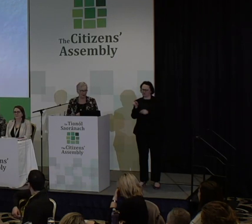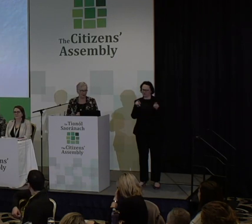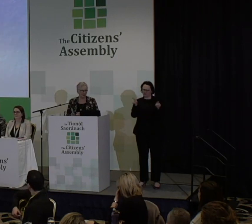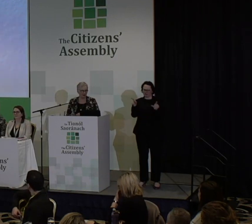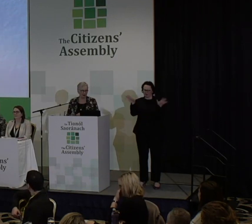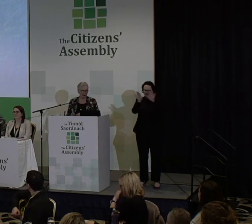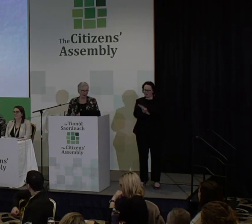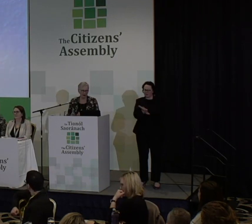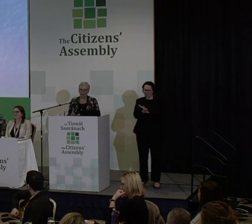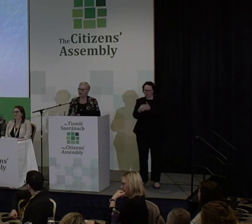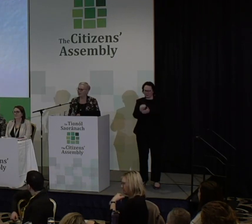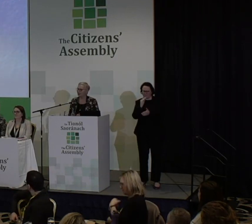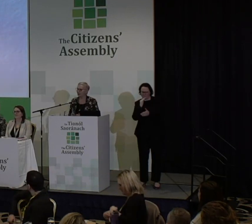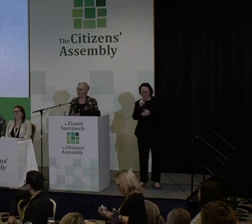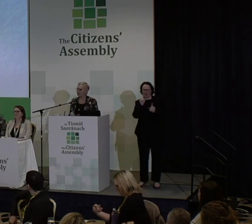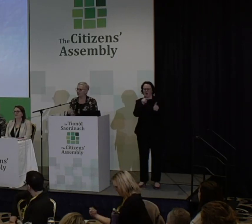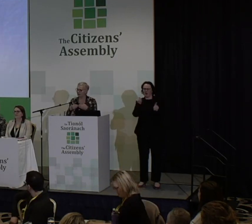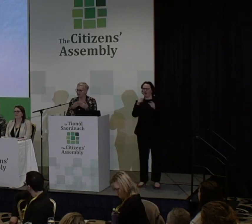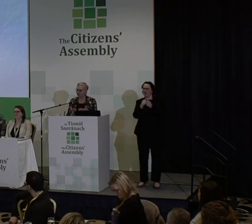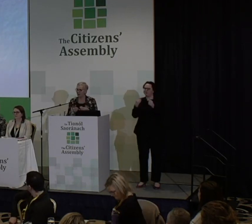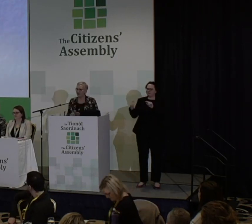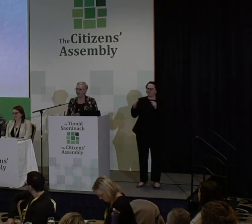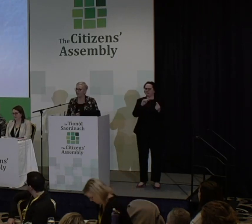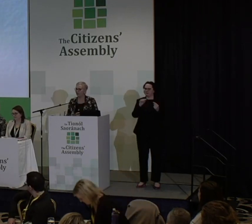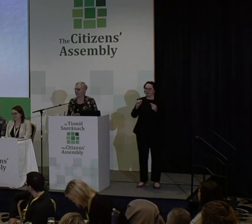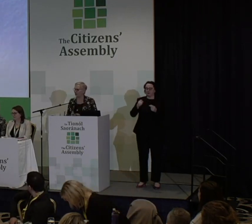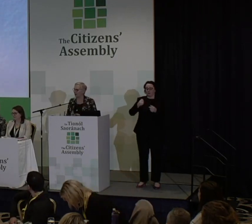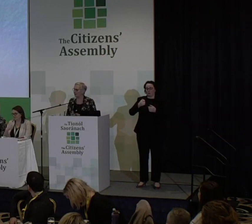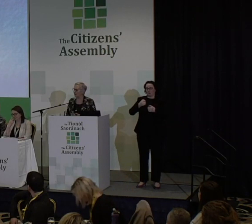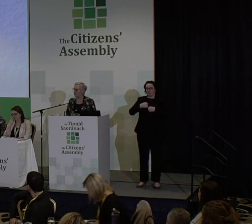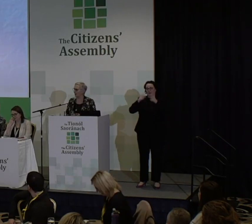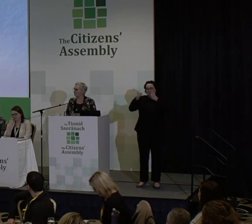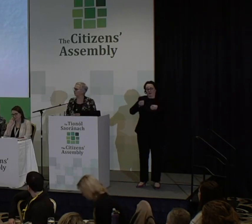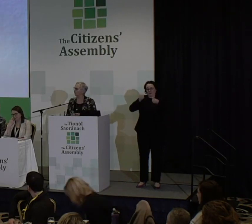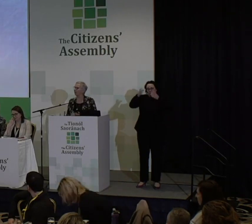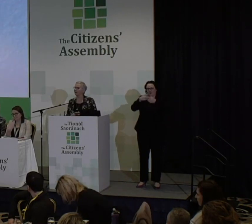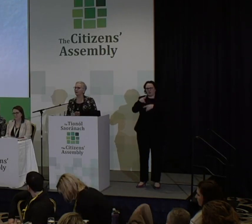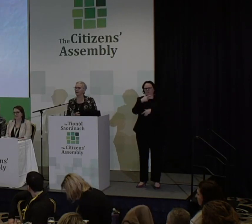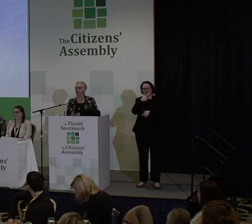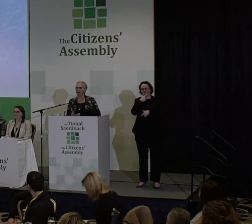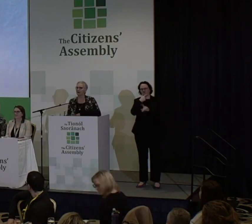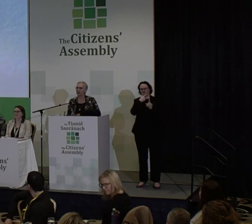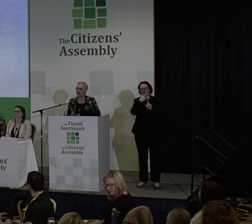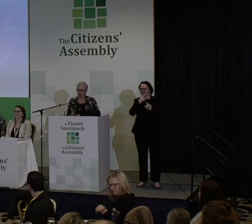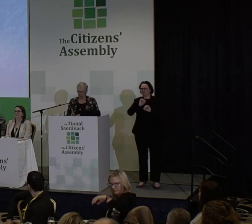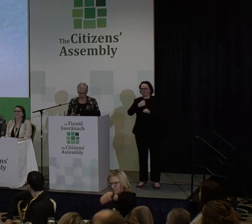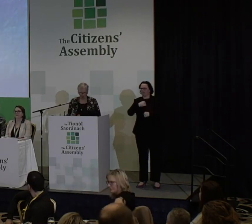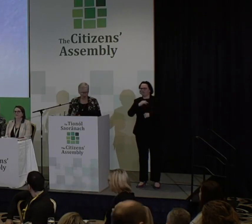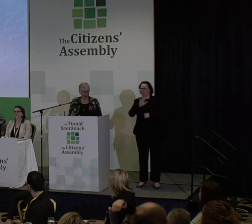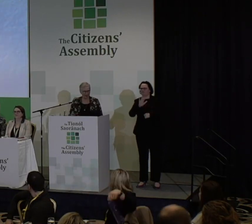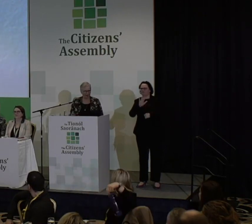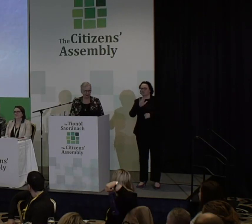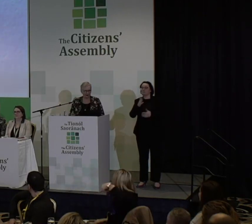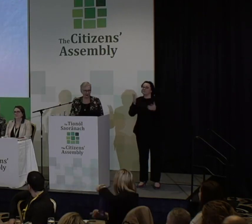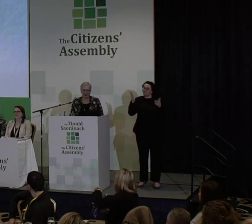quite often debated. So when I give you my definition, somebody else might say, it doesn't suit me, but I'm going